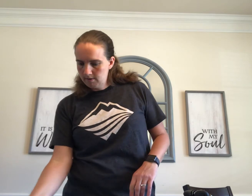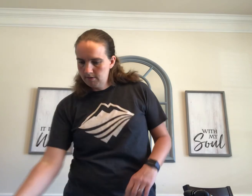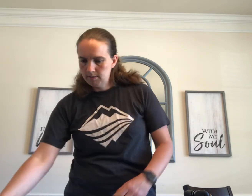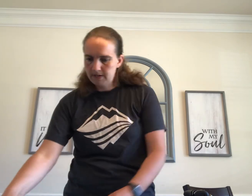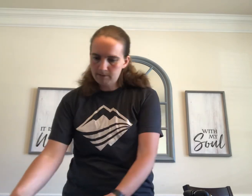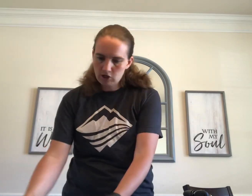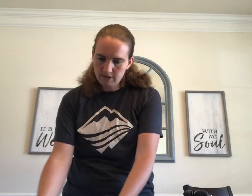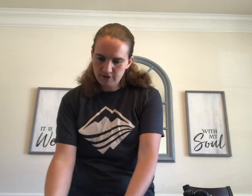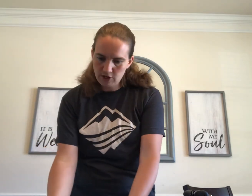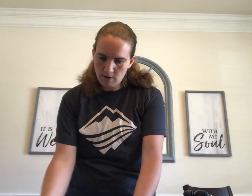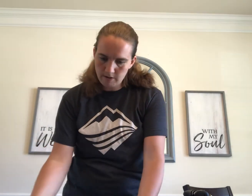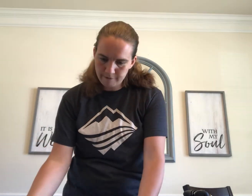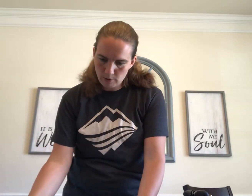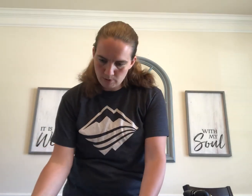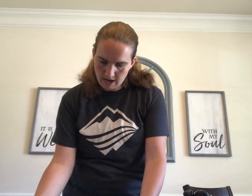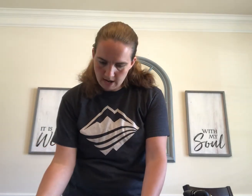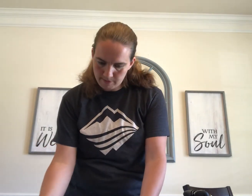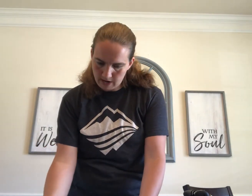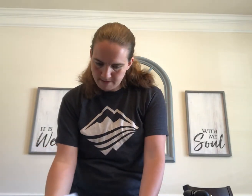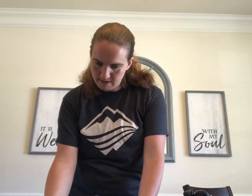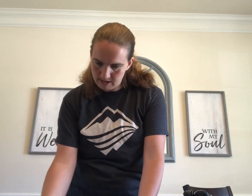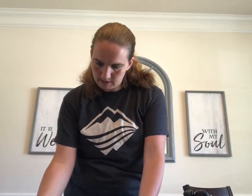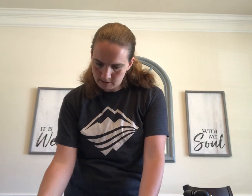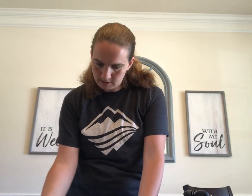We double check there's no other vocab that I missed.